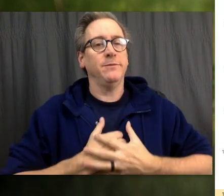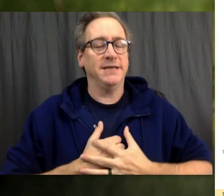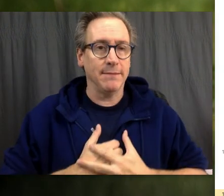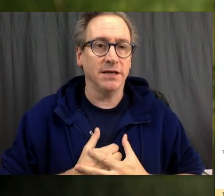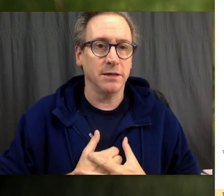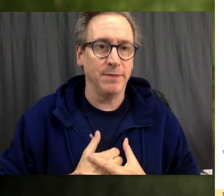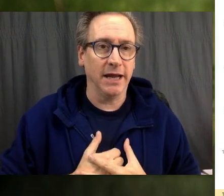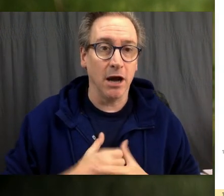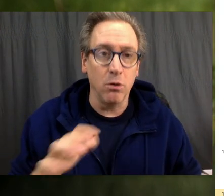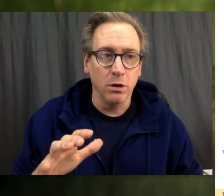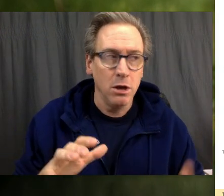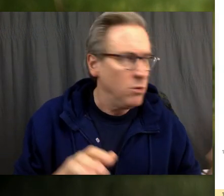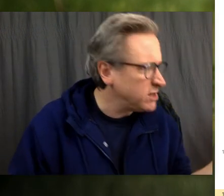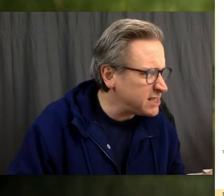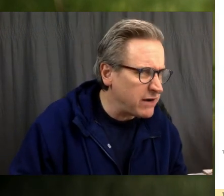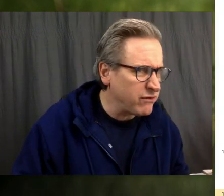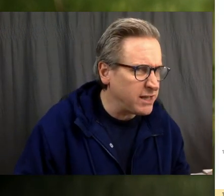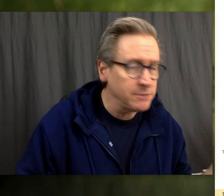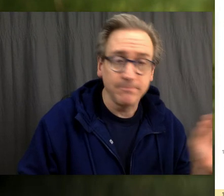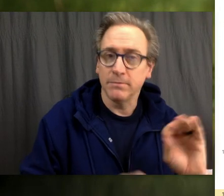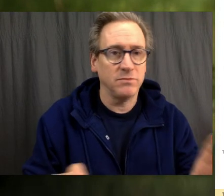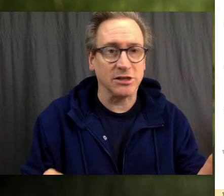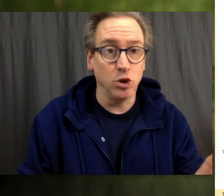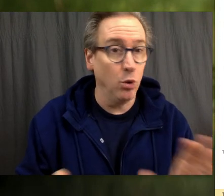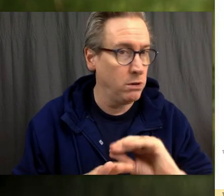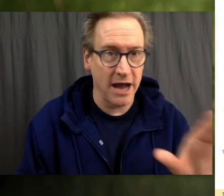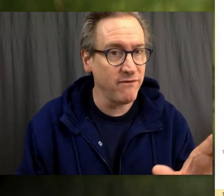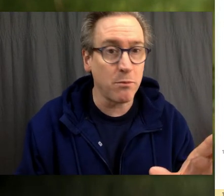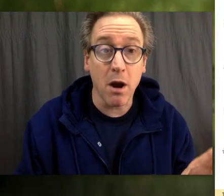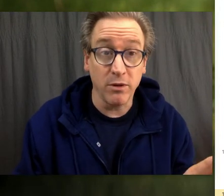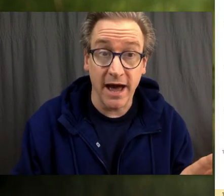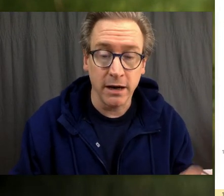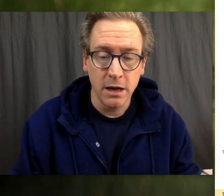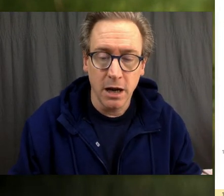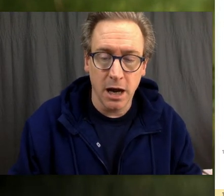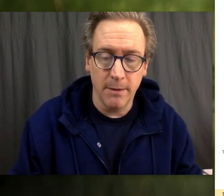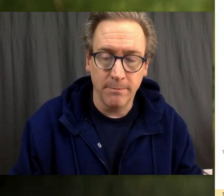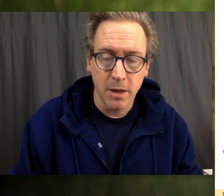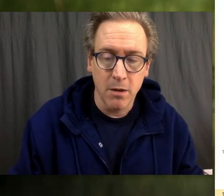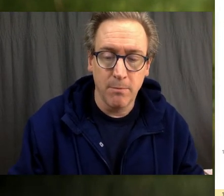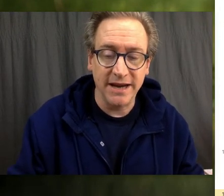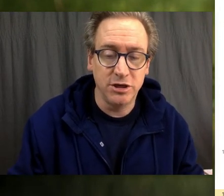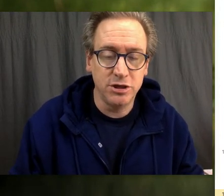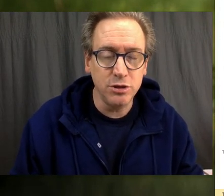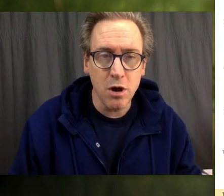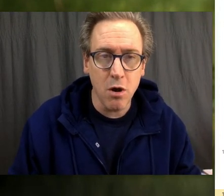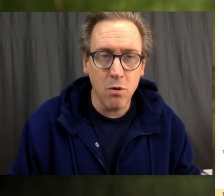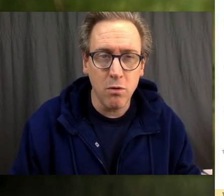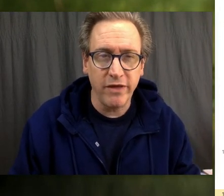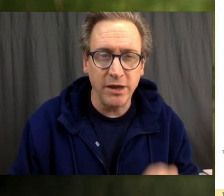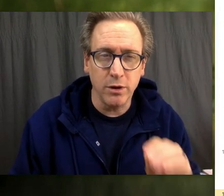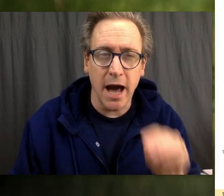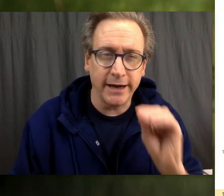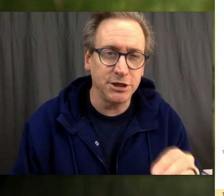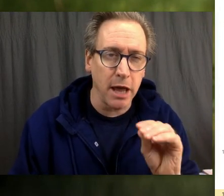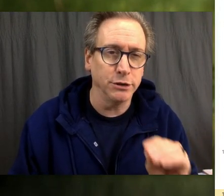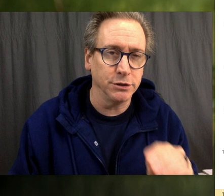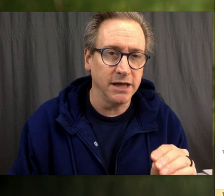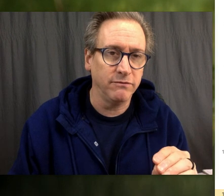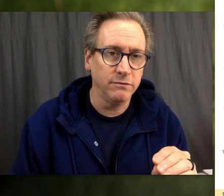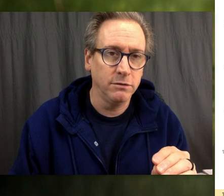it's going to be tempting to be like, oh, what's the sign for this? That's cool. I don't have a problem with that. But you do know that you got to